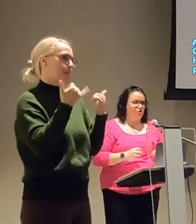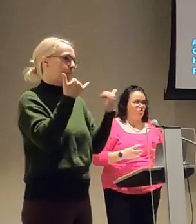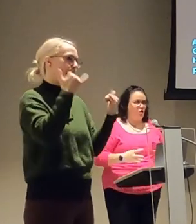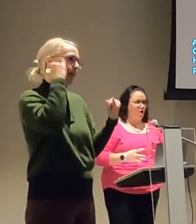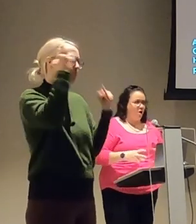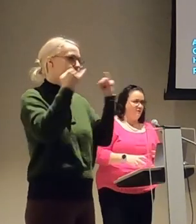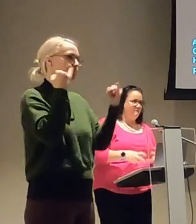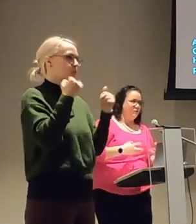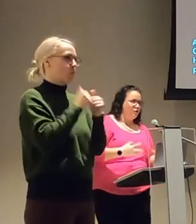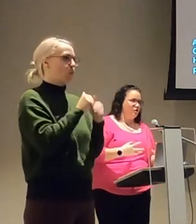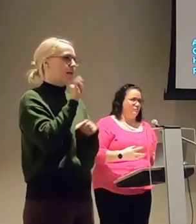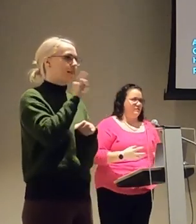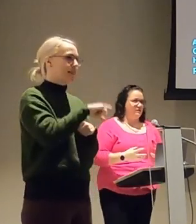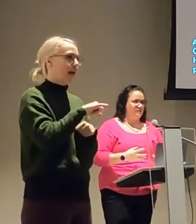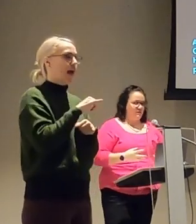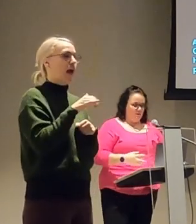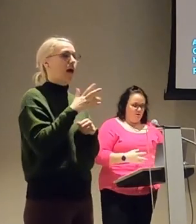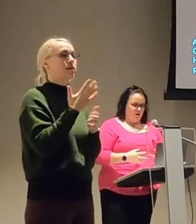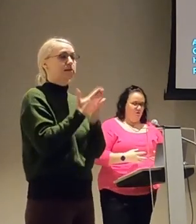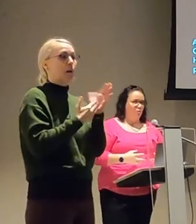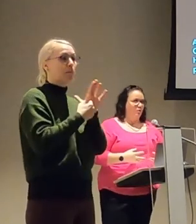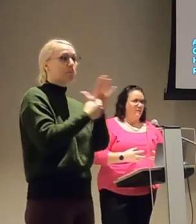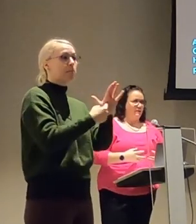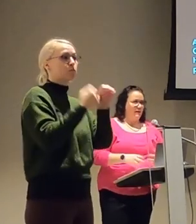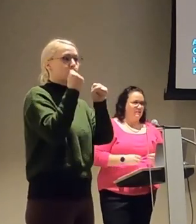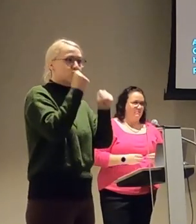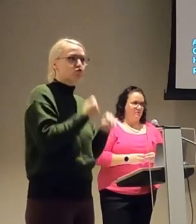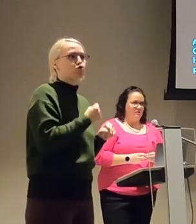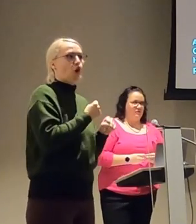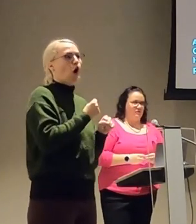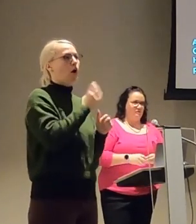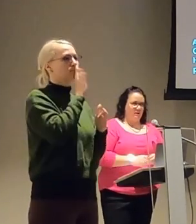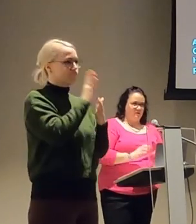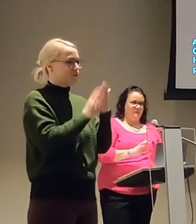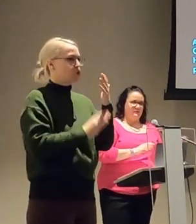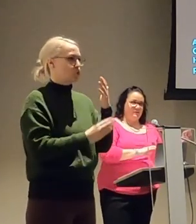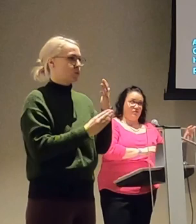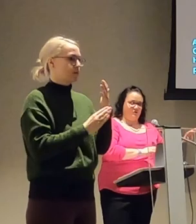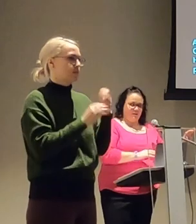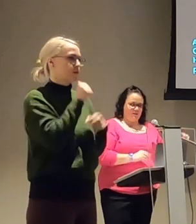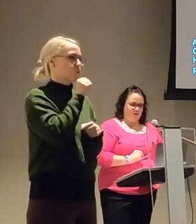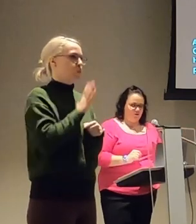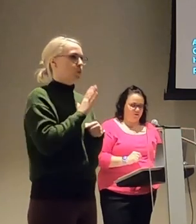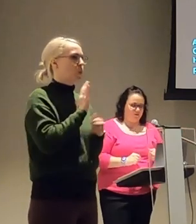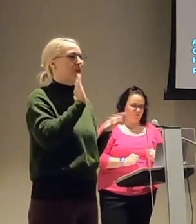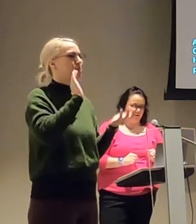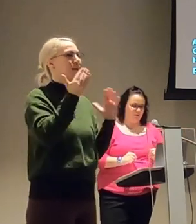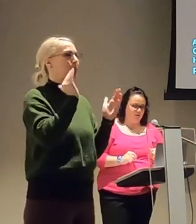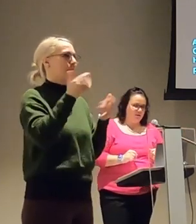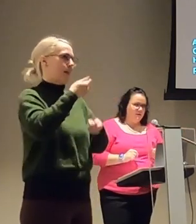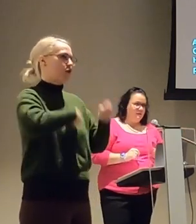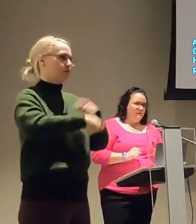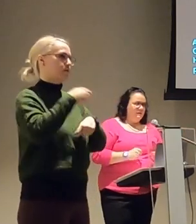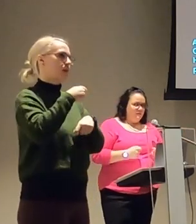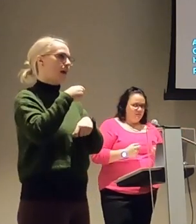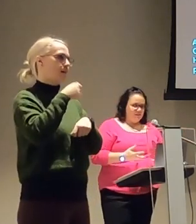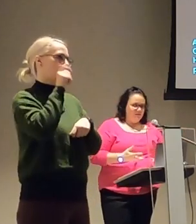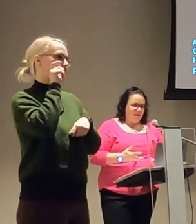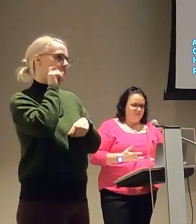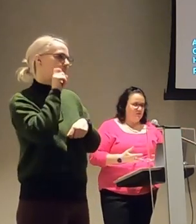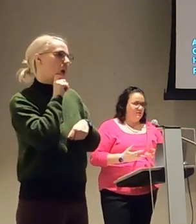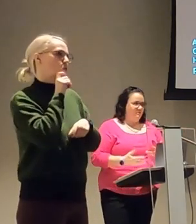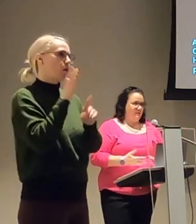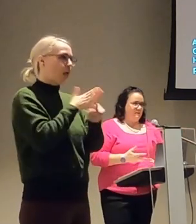in this strong, virtuous woman, as opposed to kind of a sexually dangerous woman.